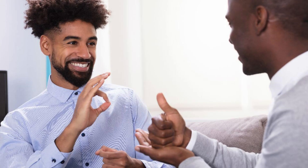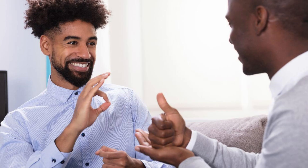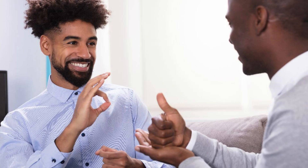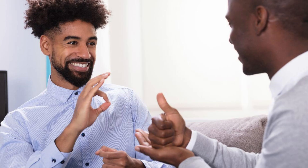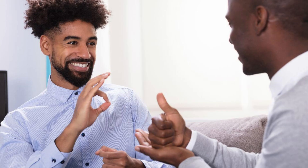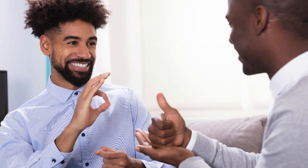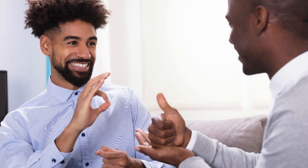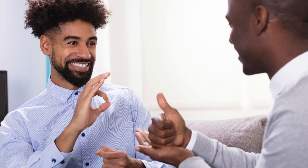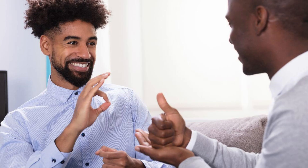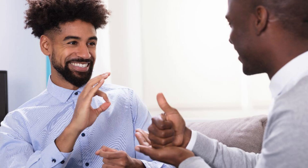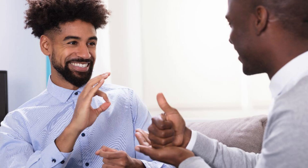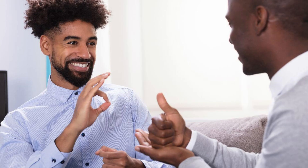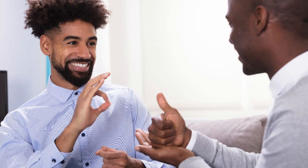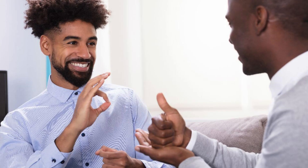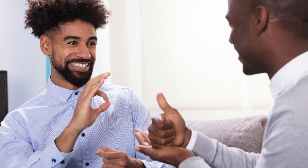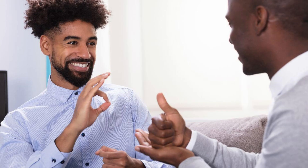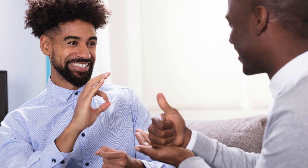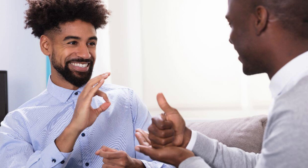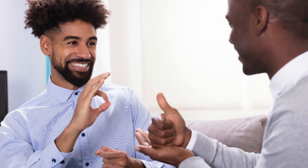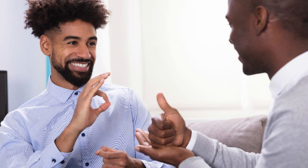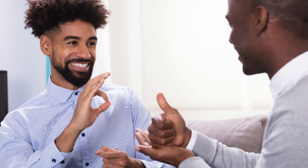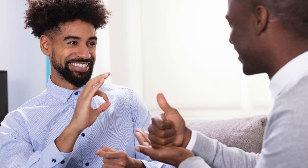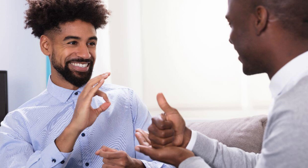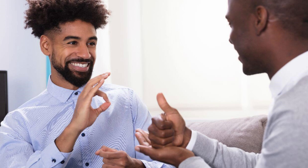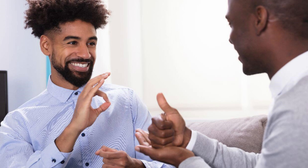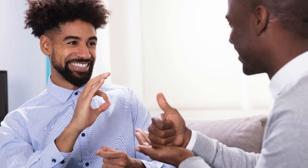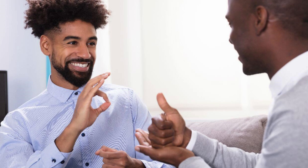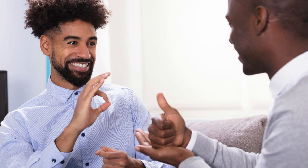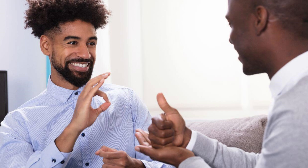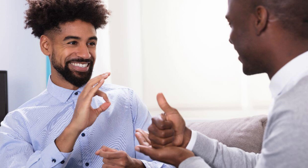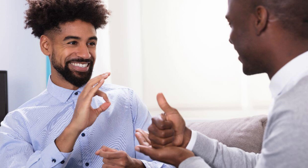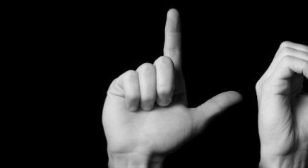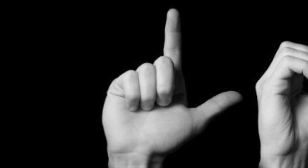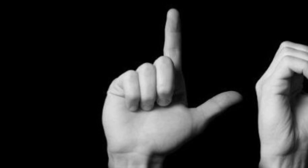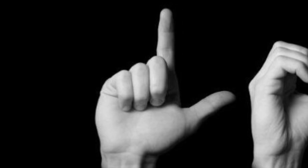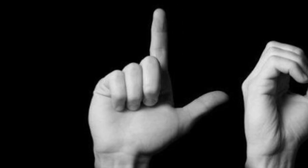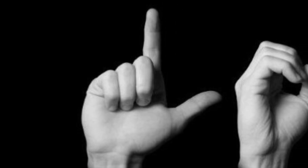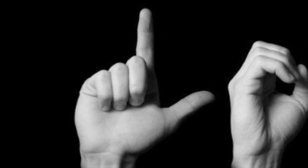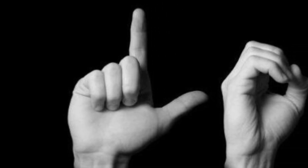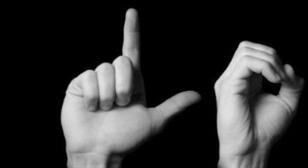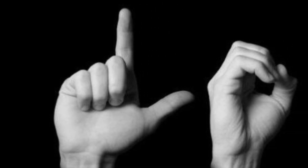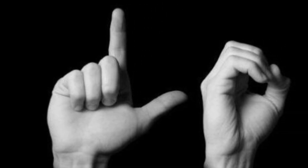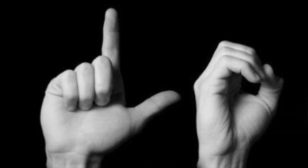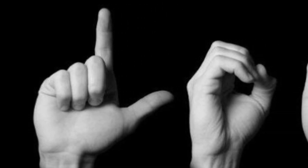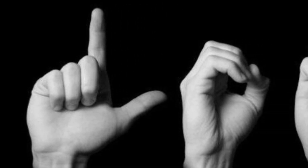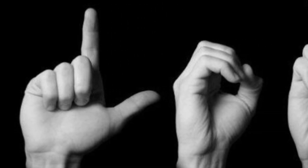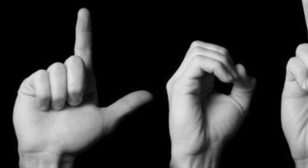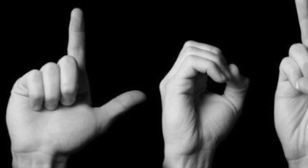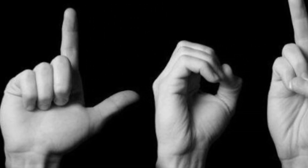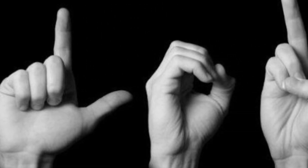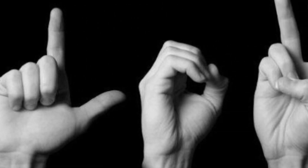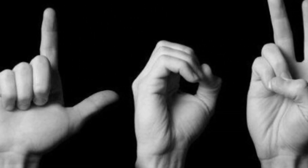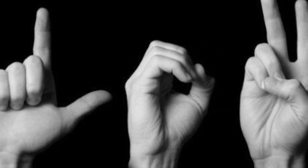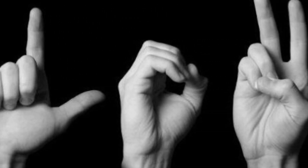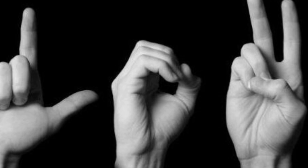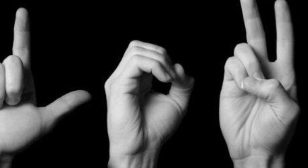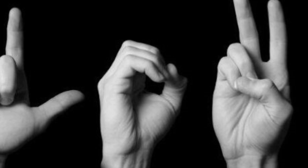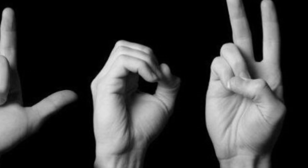it for personal, professional, and even unexpected reasons. Some use it to communicate with deaf family members, while others picked it up